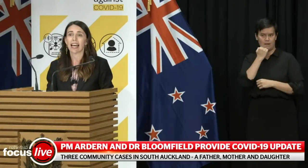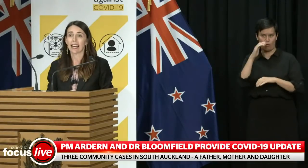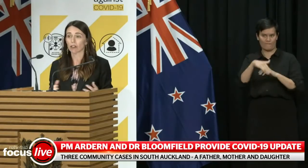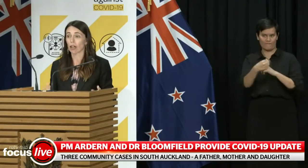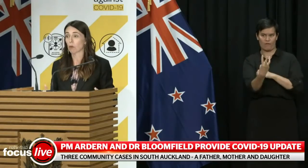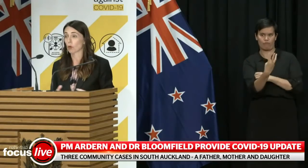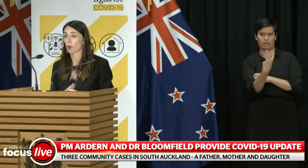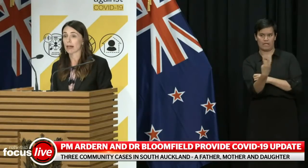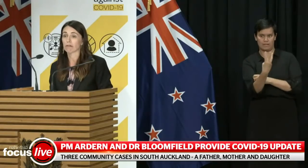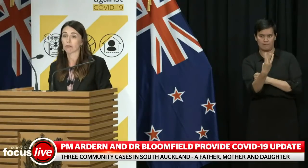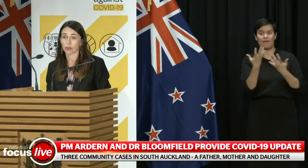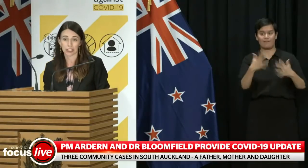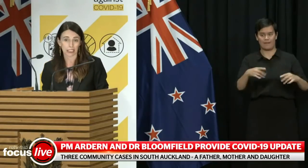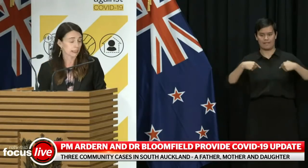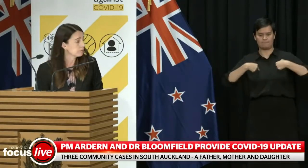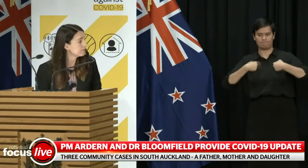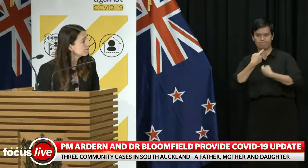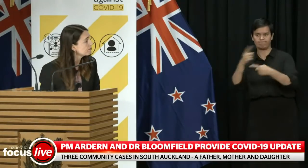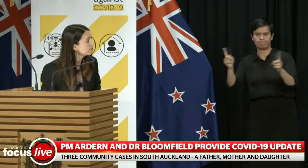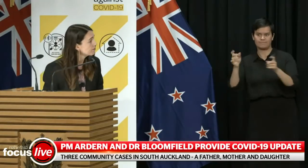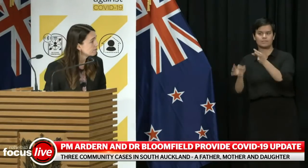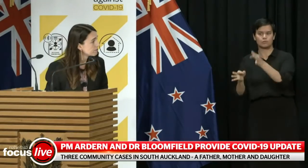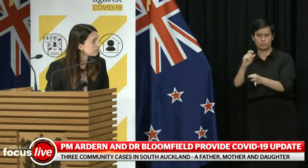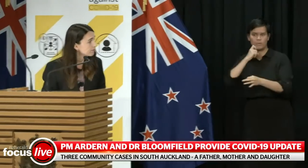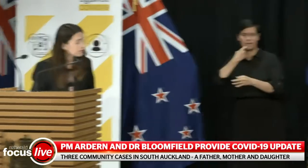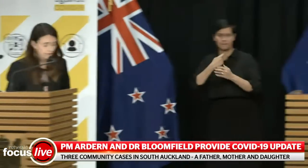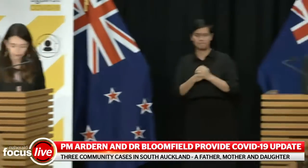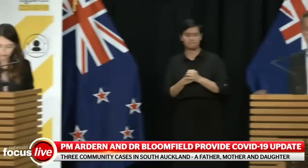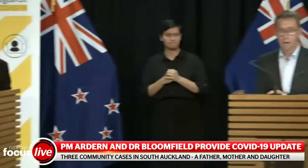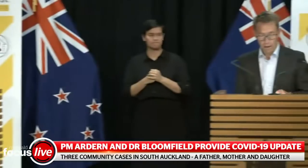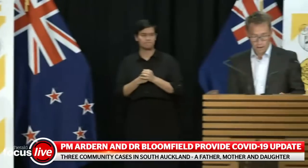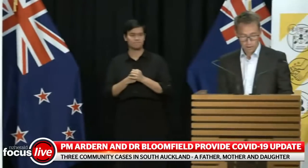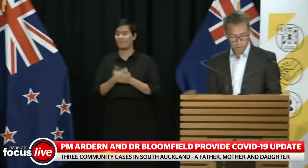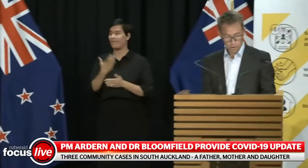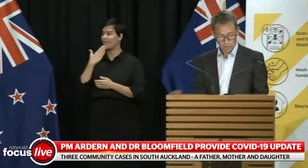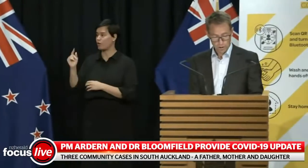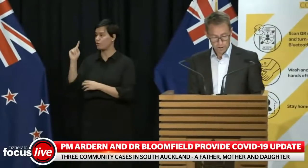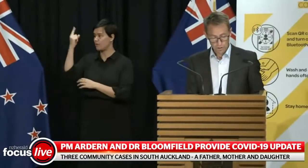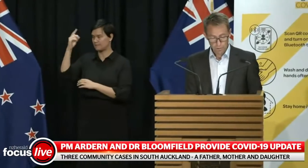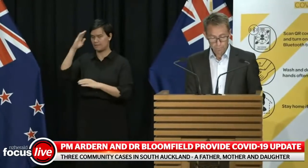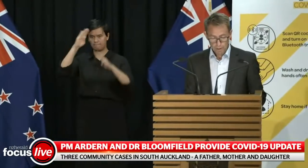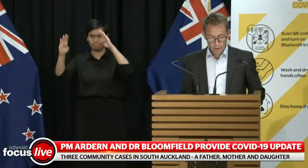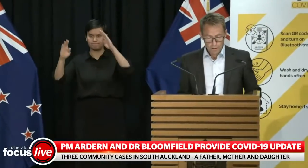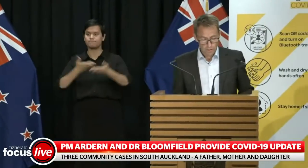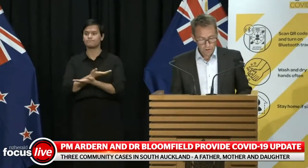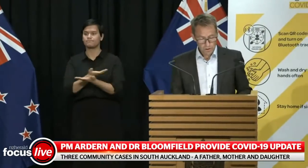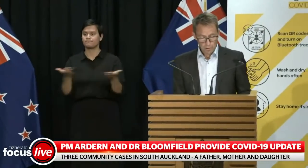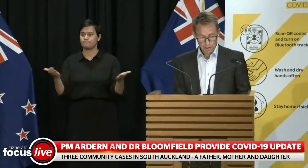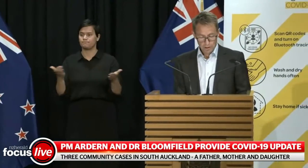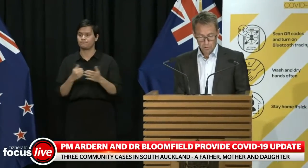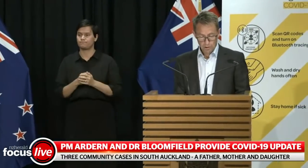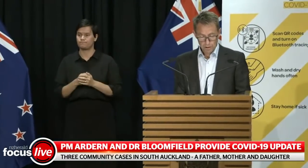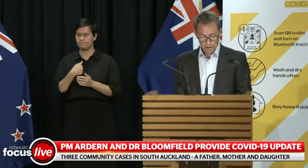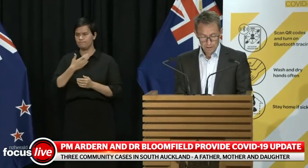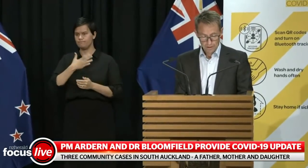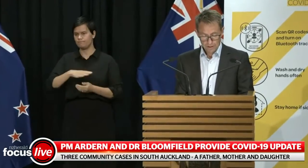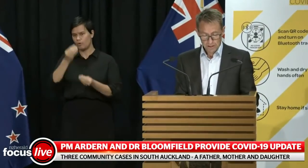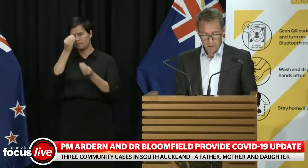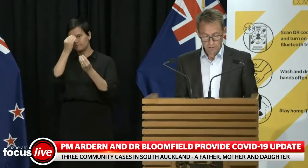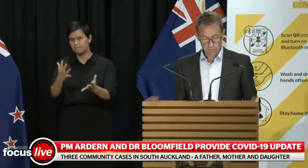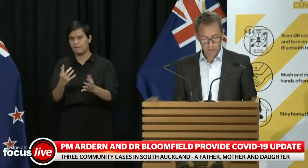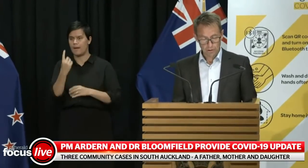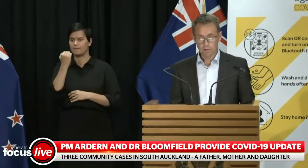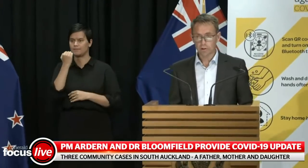decisions and outline what it will mean for New Zealand. Thank you, Prime Minister. Kia ora koutou katoa. So just to update you on